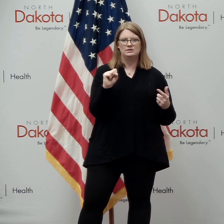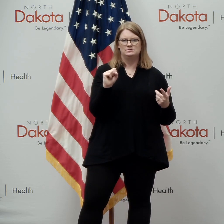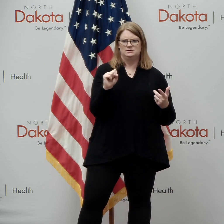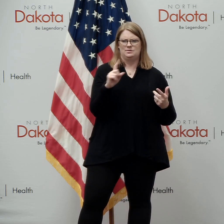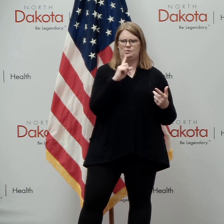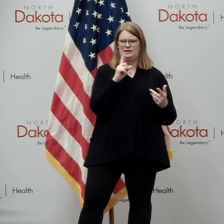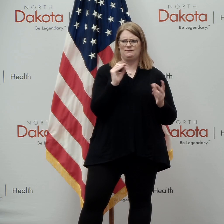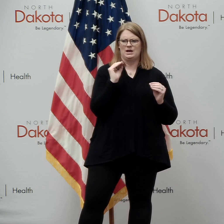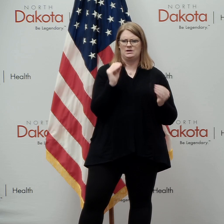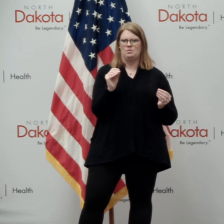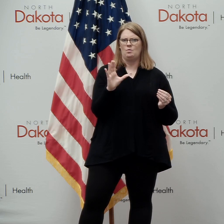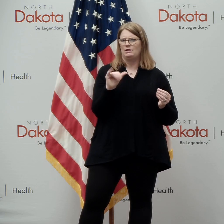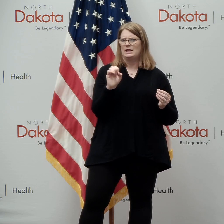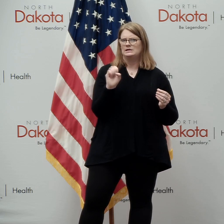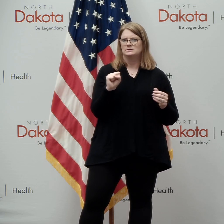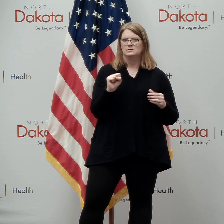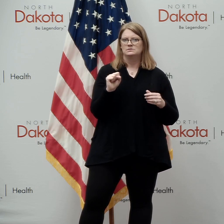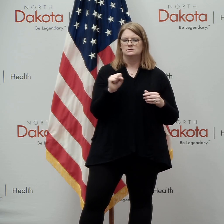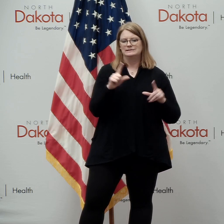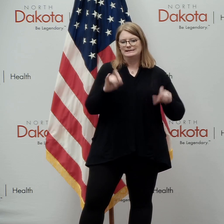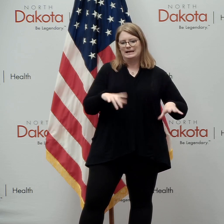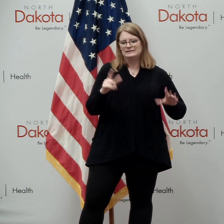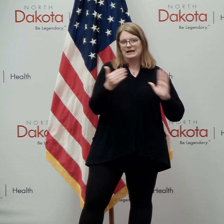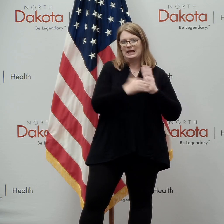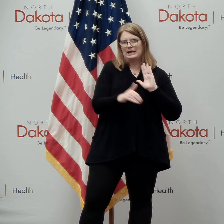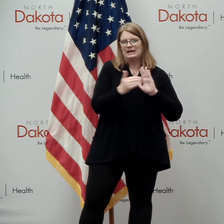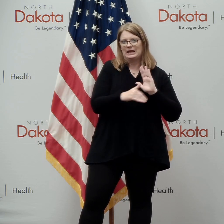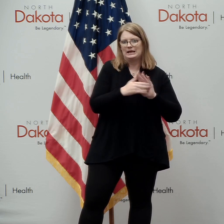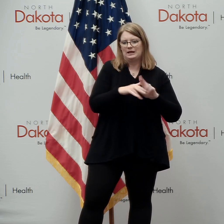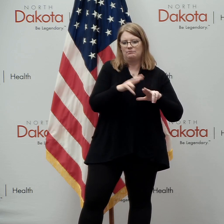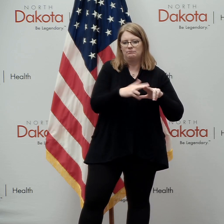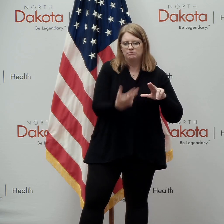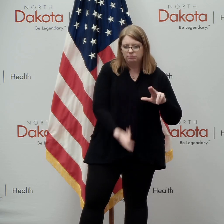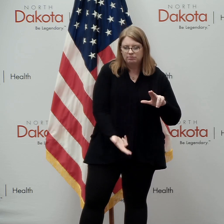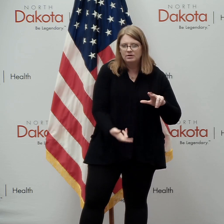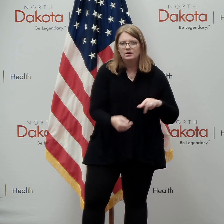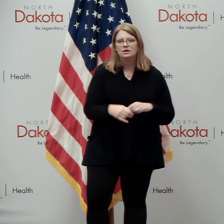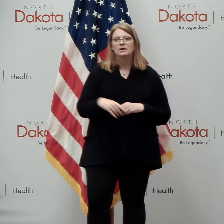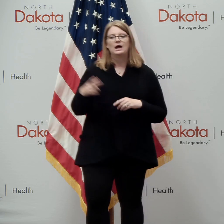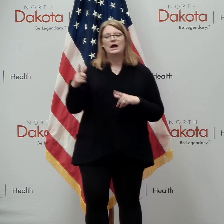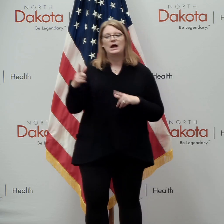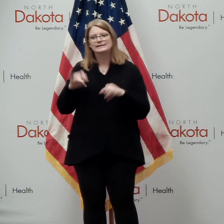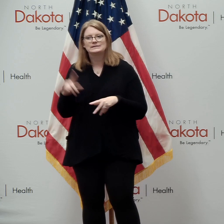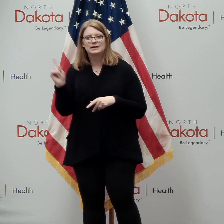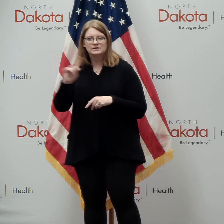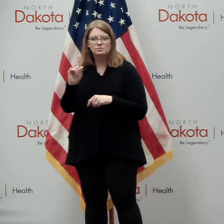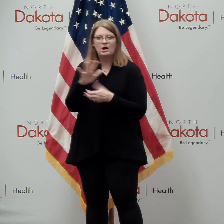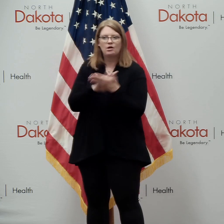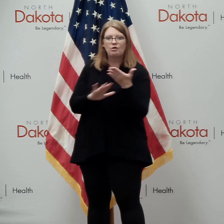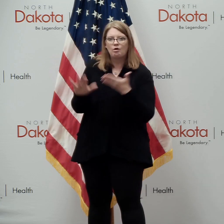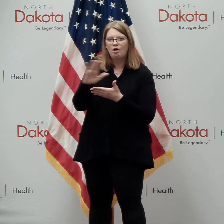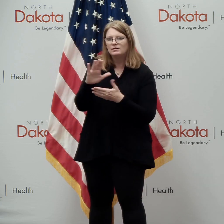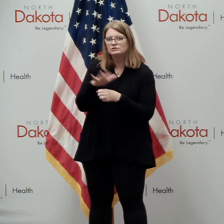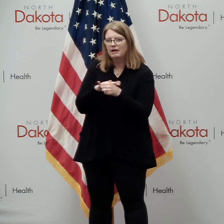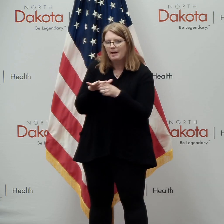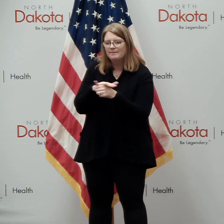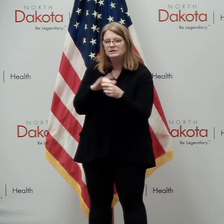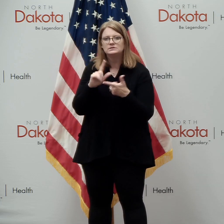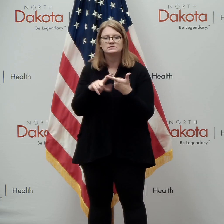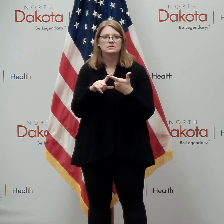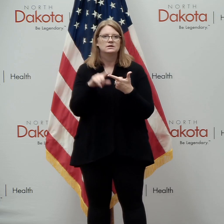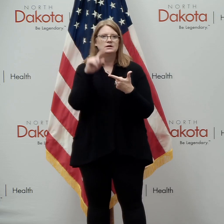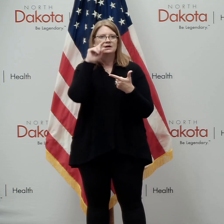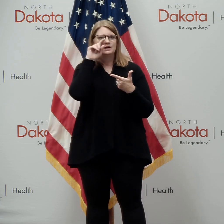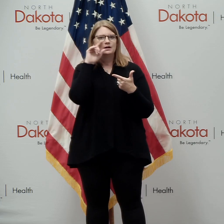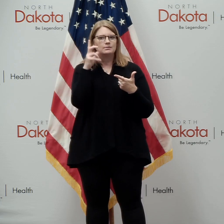any cases, we could drive down. But where are we doing our testing? We're doing our testing on college campuses. We're doing our testing in all,